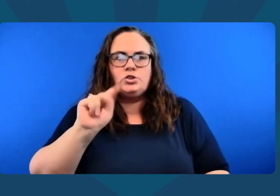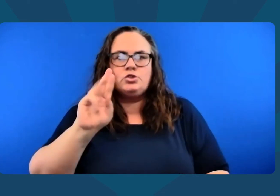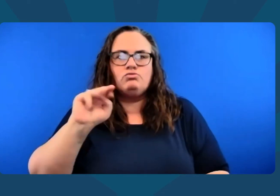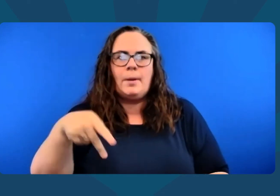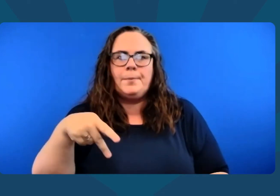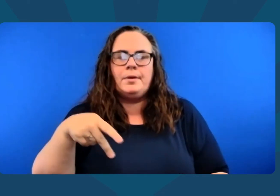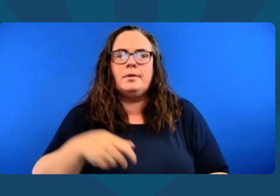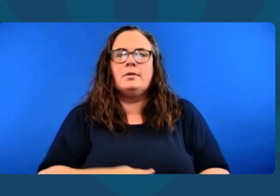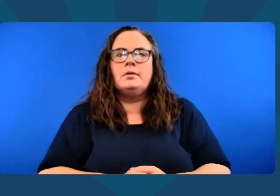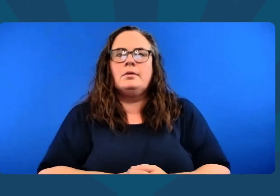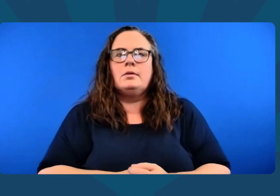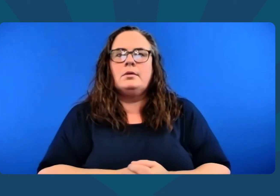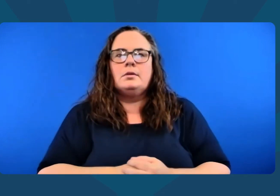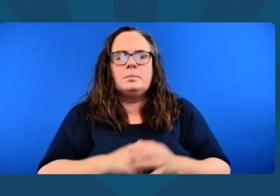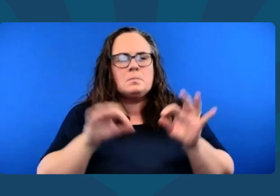President Trump.